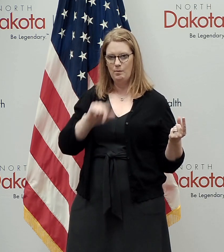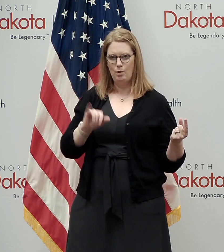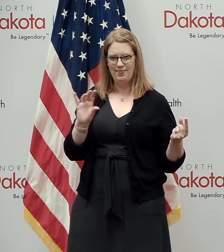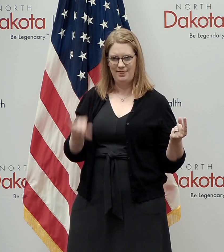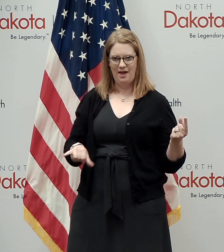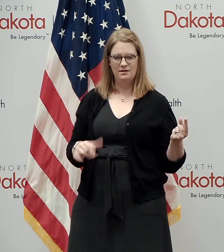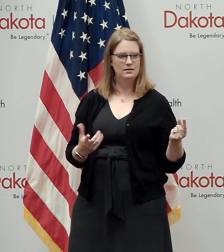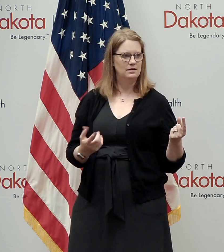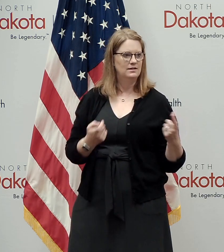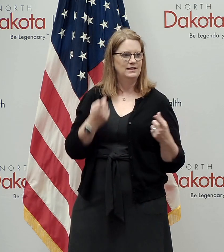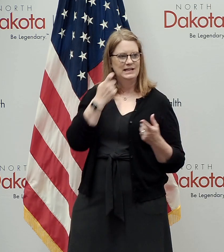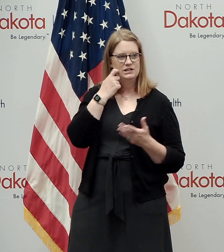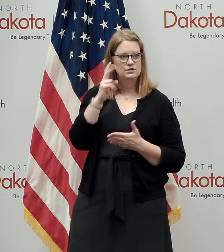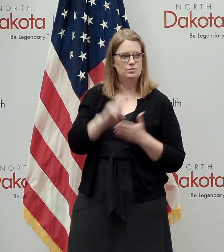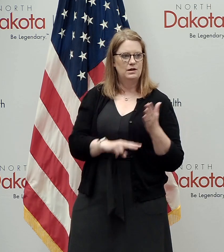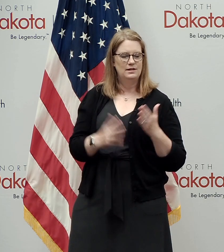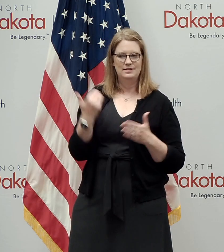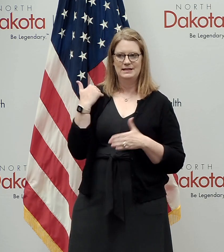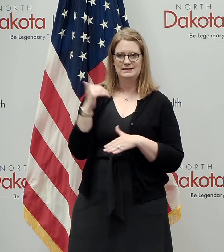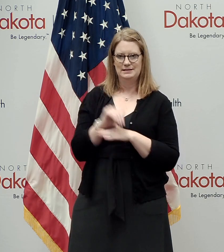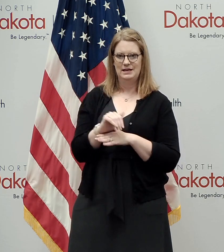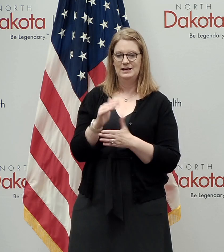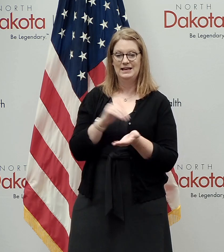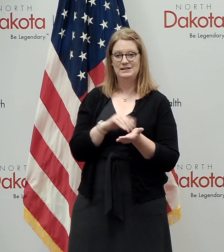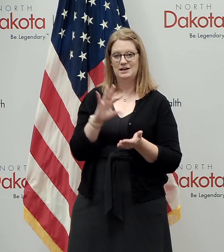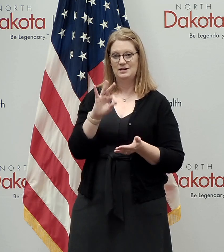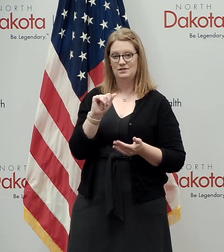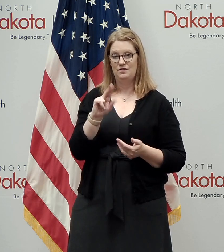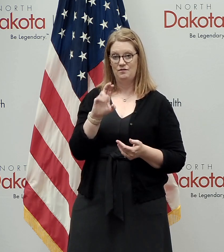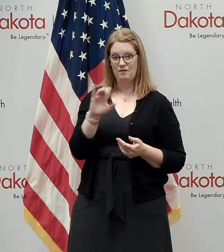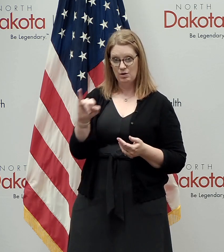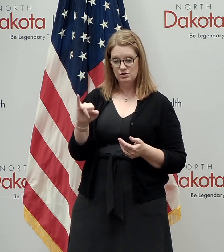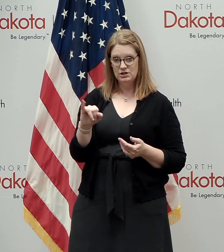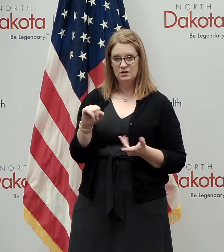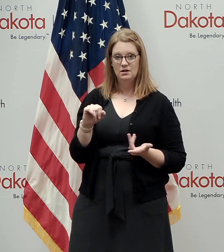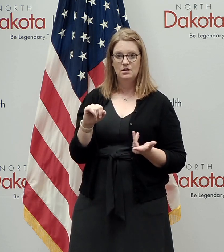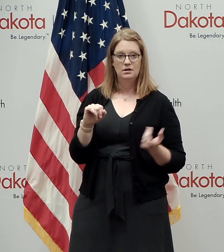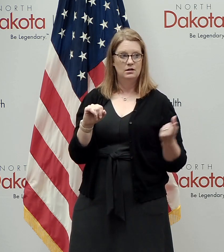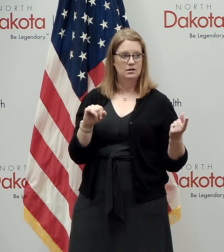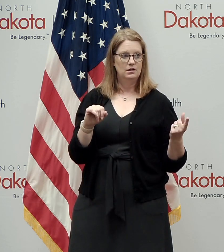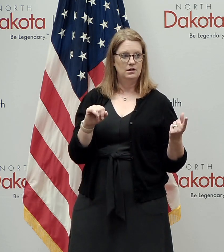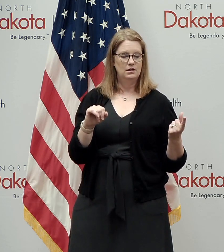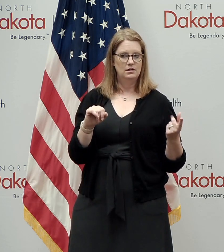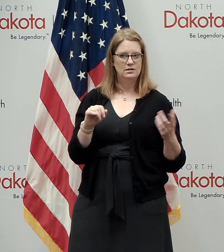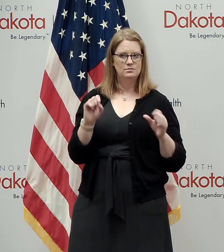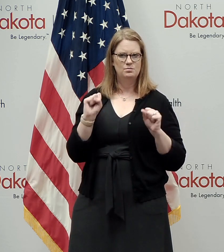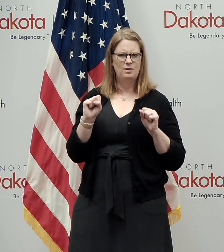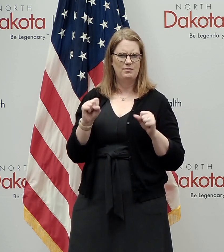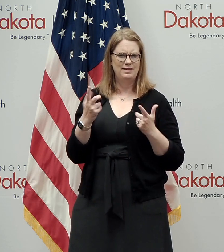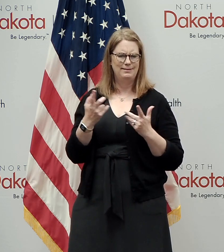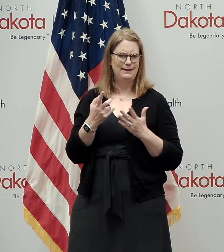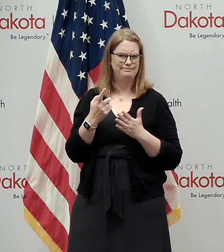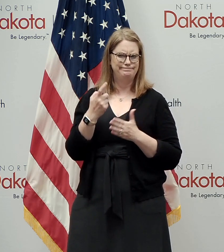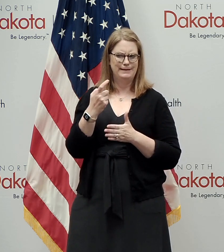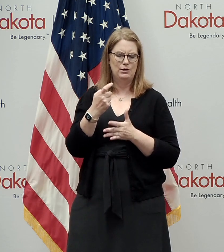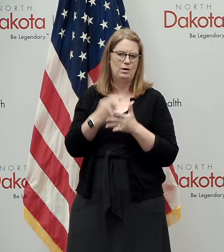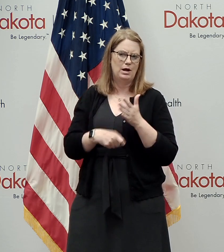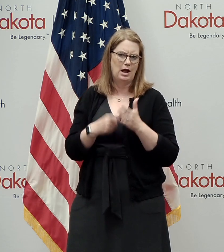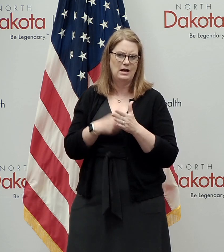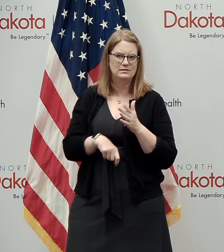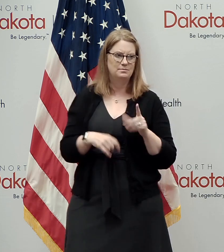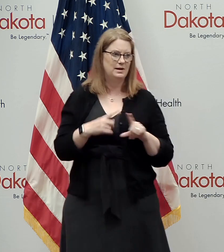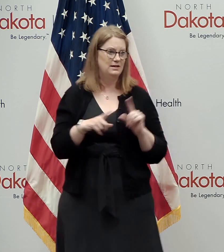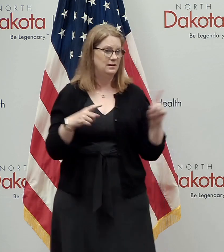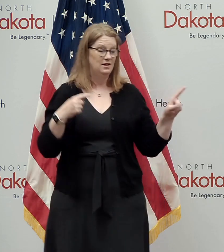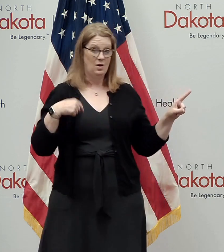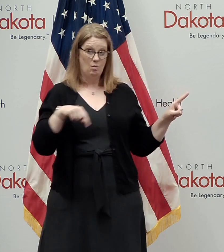I just read this last night where Dr. Fauci said, and my guess is probably a cost-benefit analysis. If you're a state that doesn't have as robust